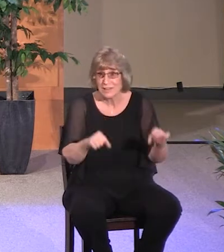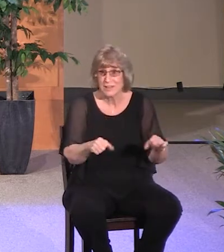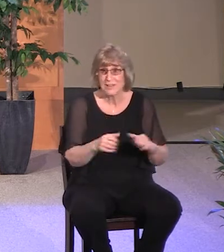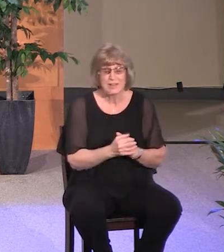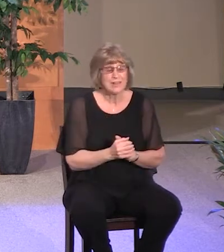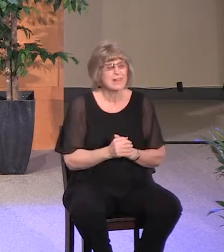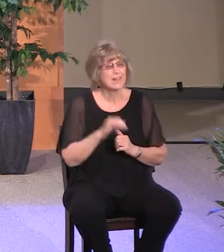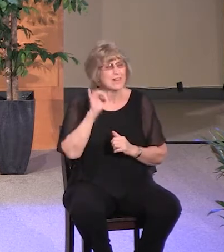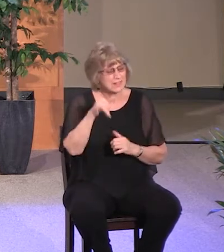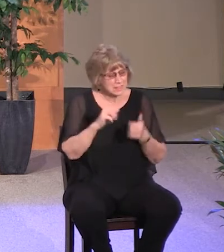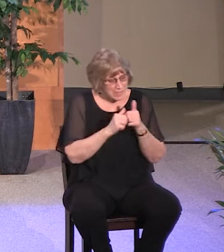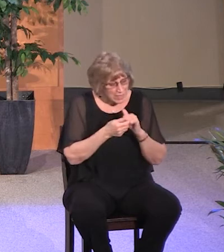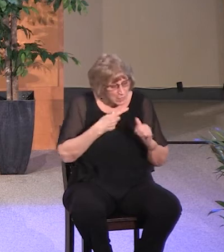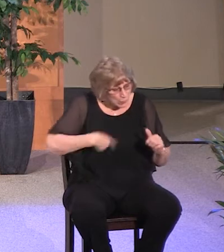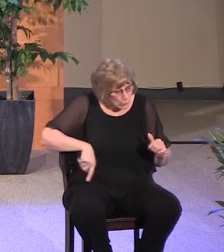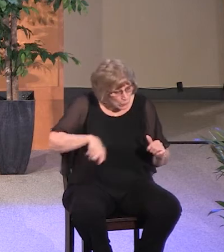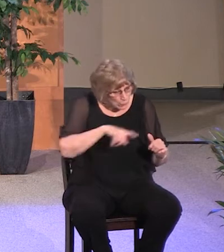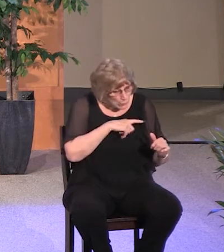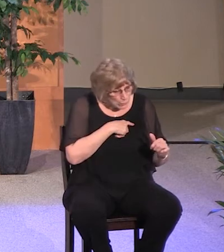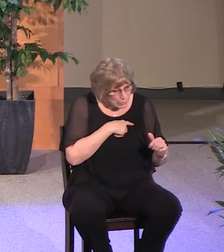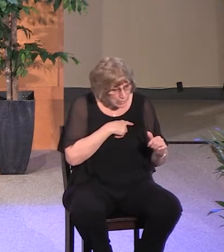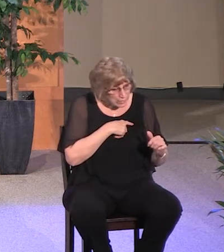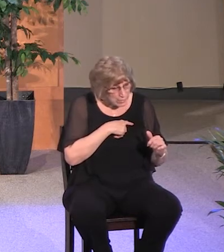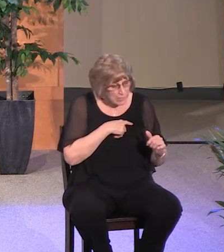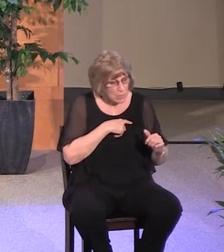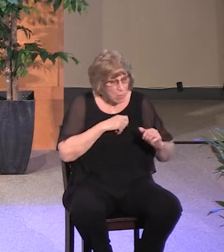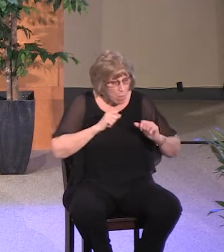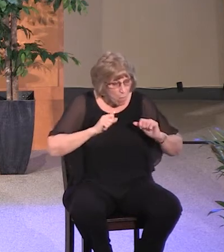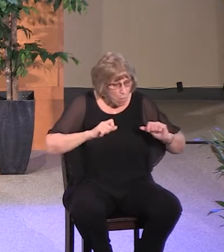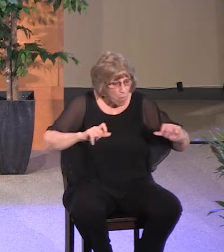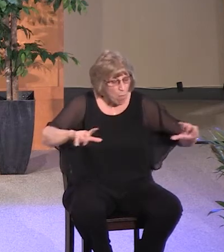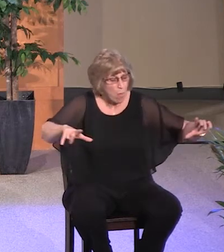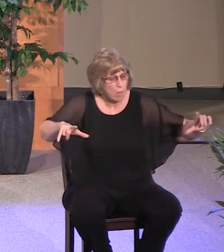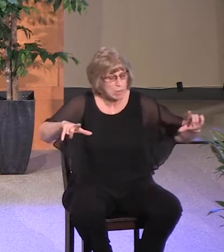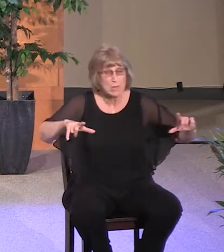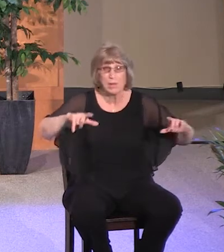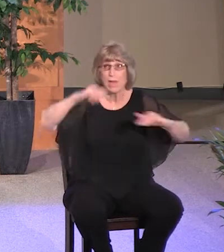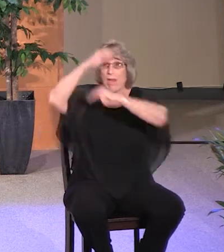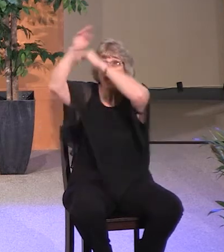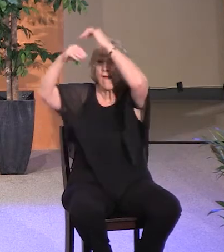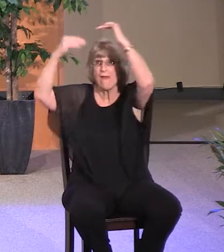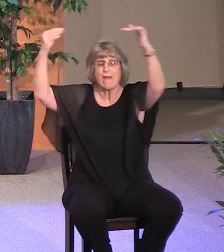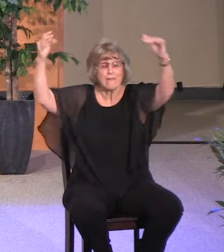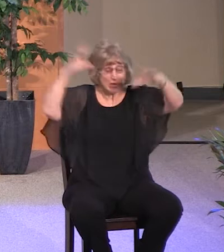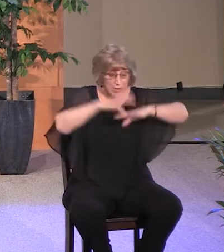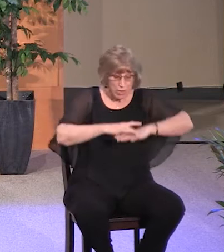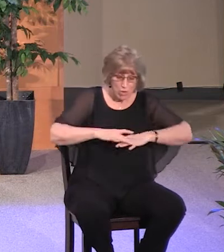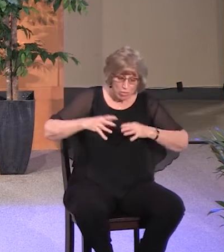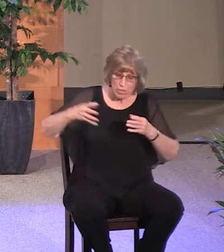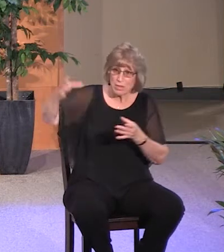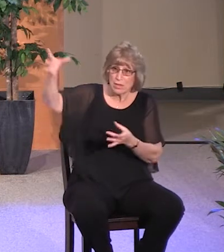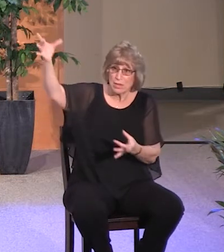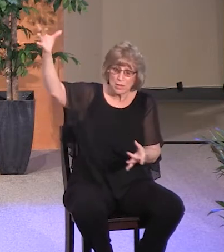This is how we start this merging the planes, divinity and earth, to create